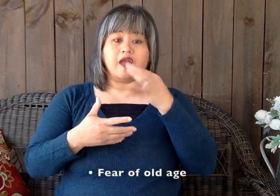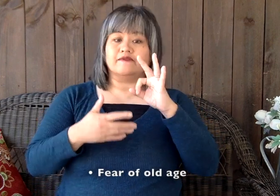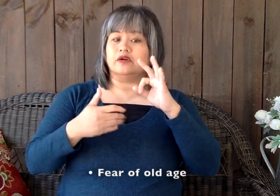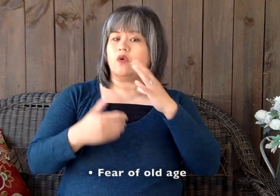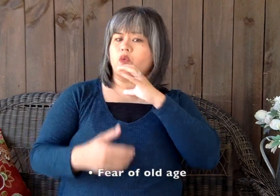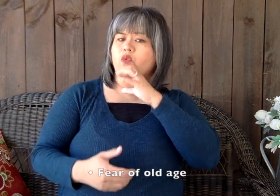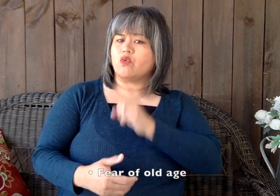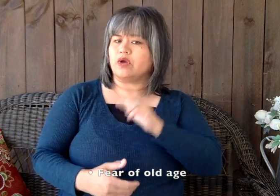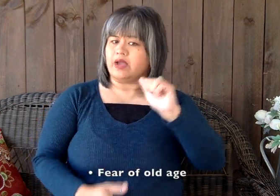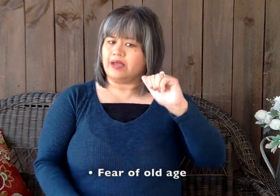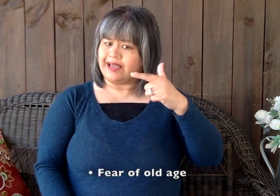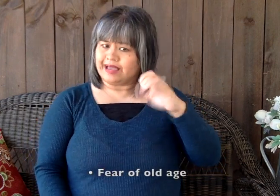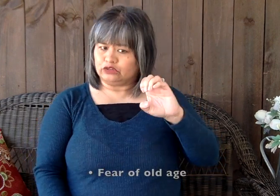fear of old age,